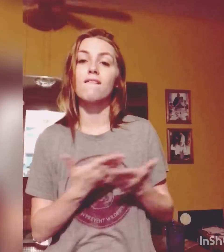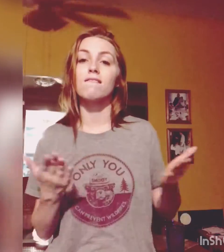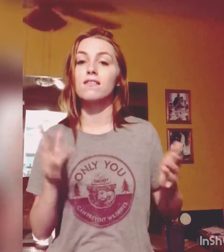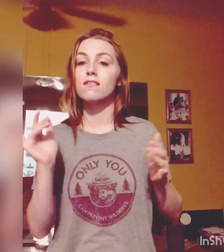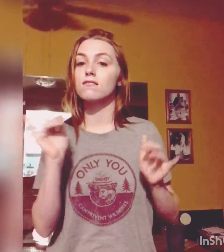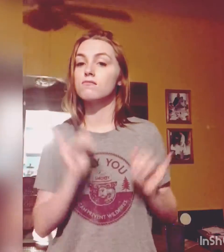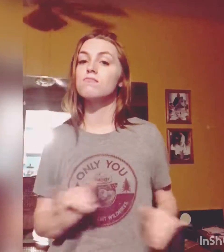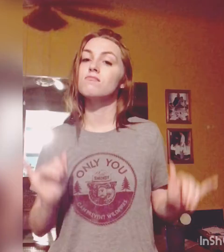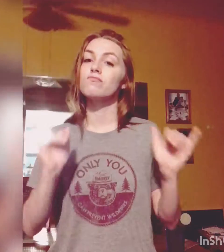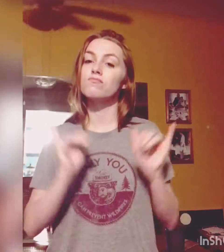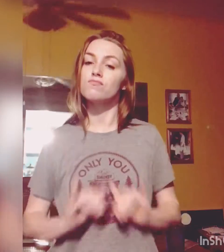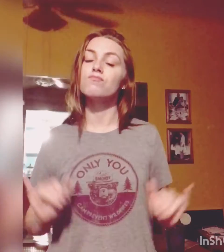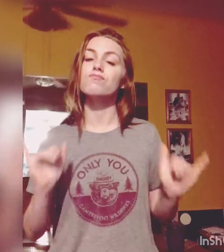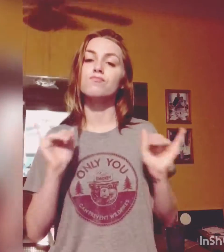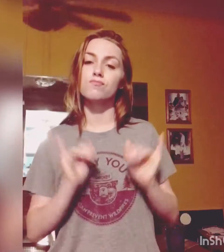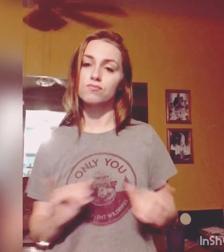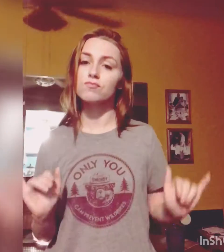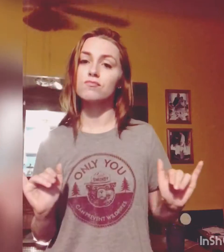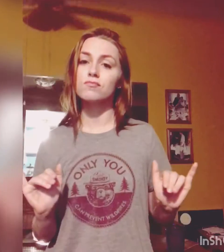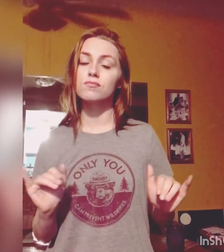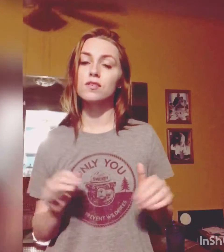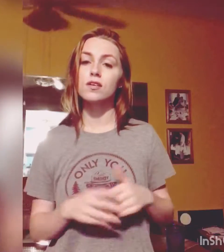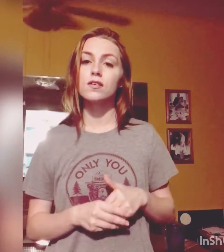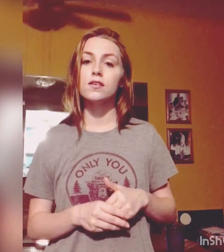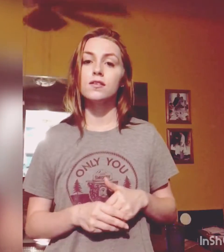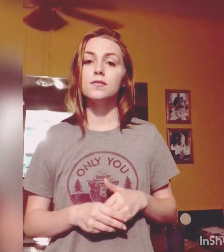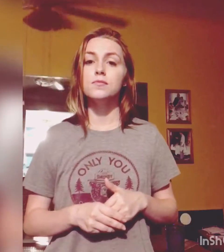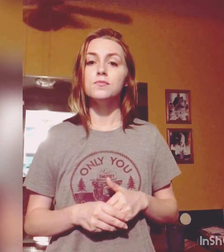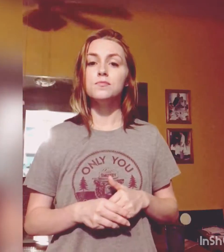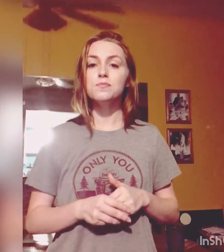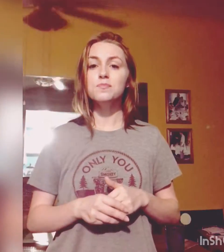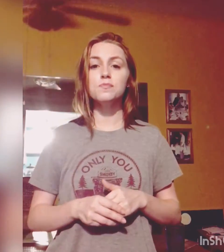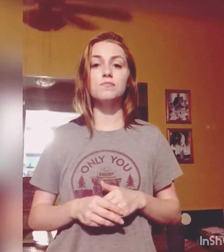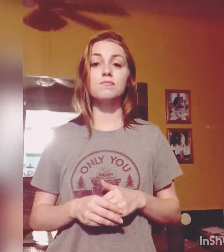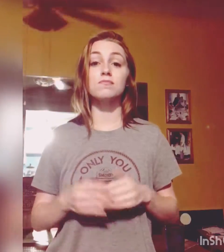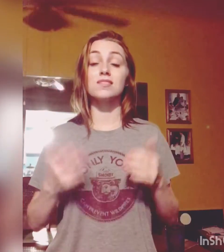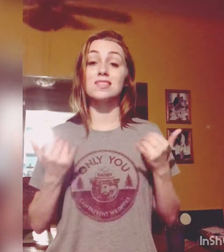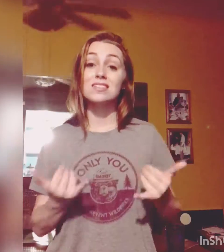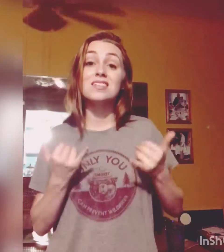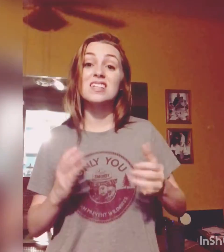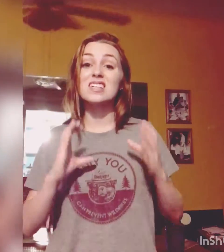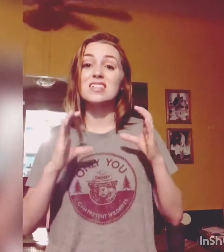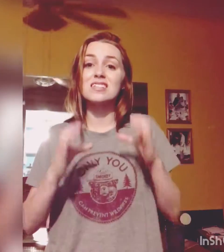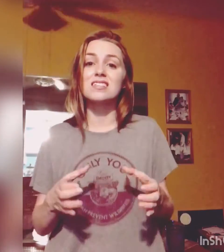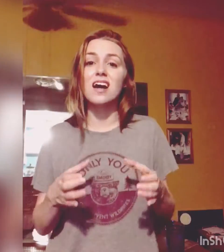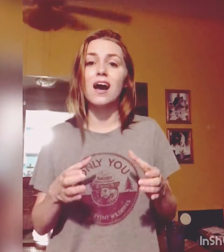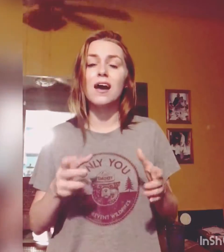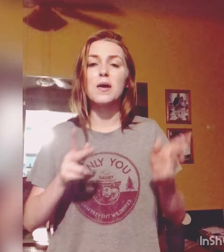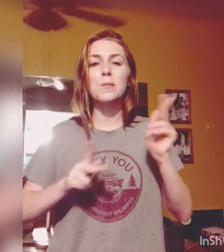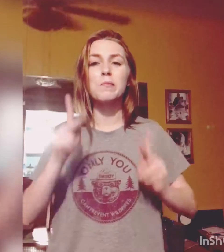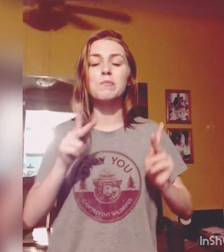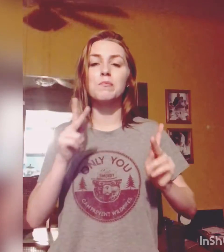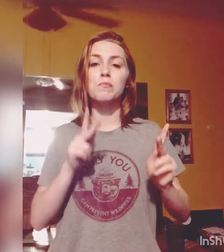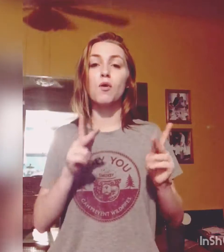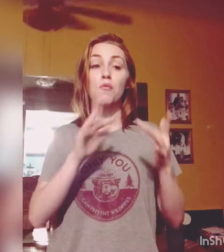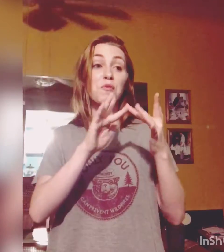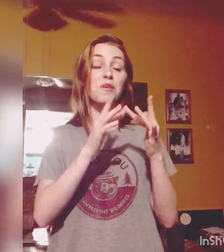society. In an increasingly noisy media landscape, the incentive is to make more noise to be